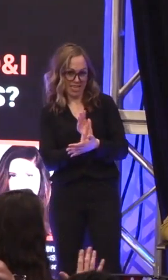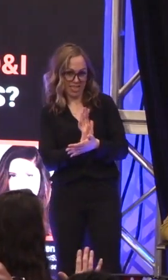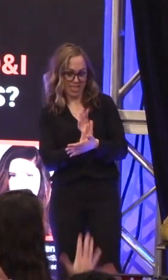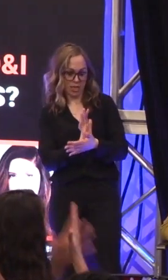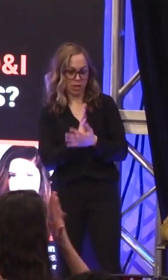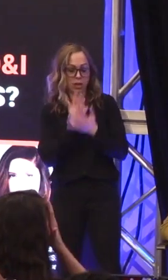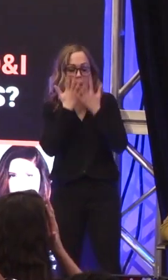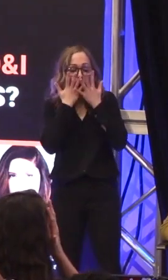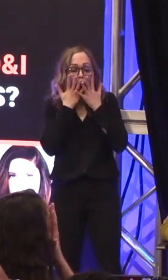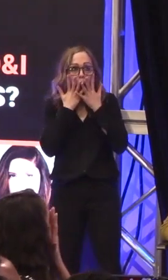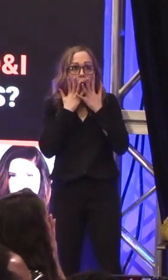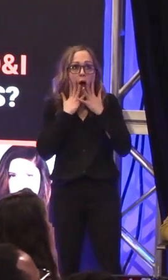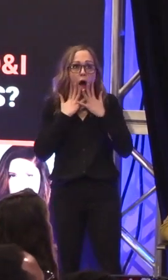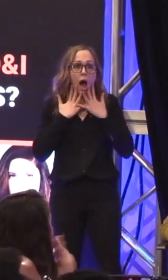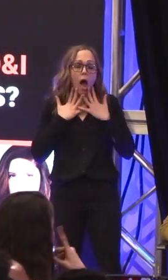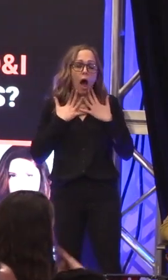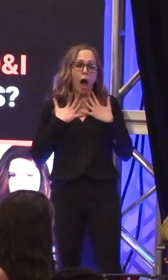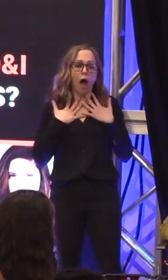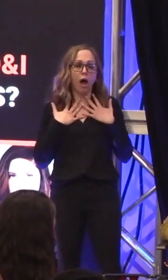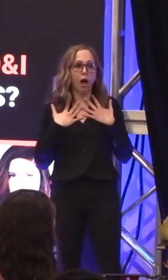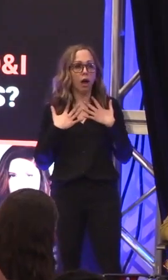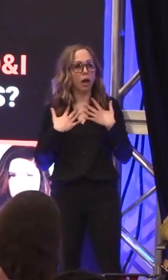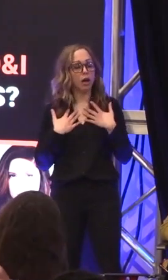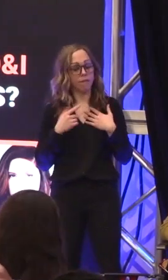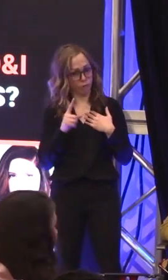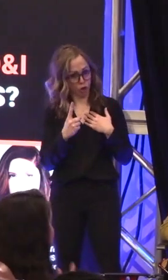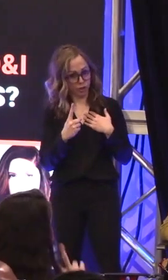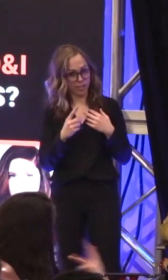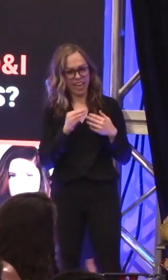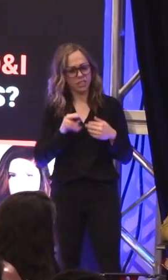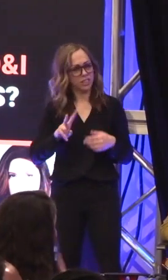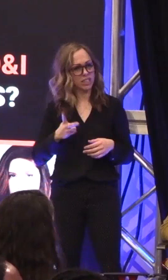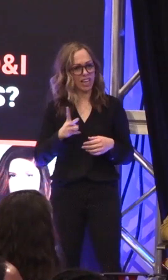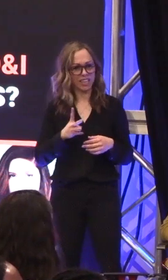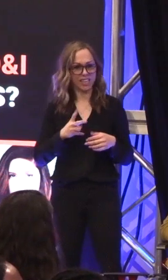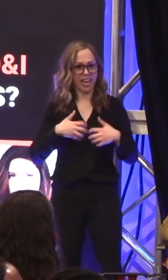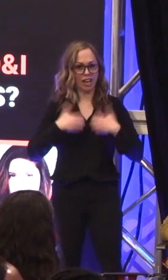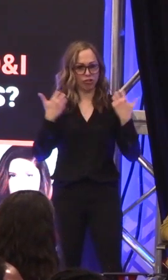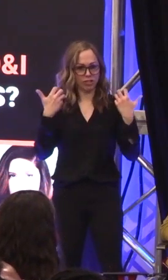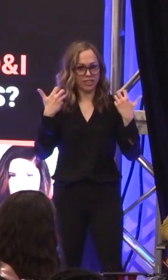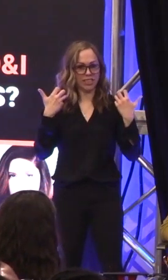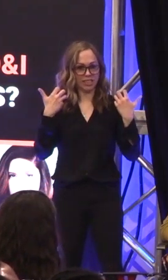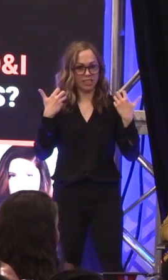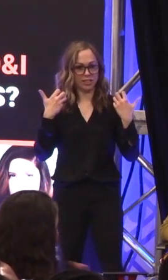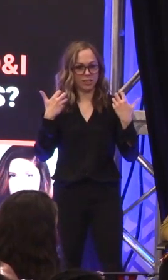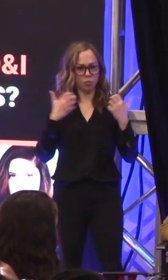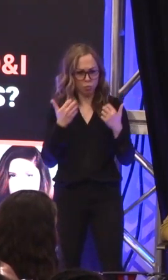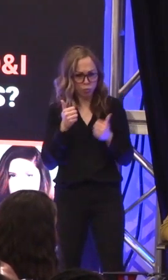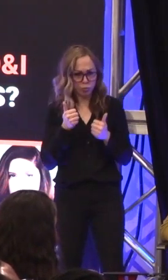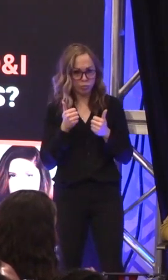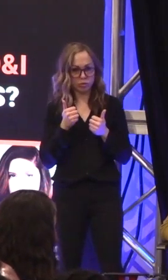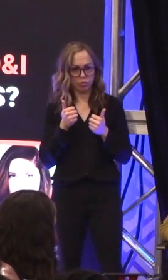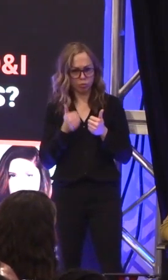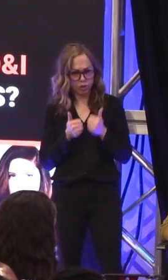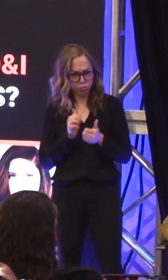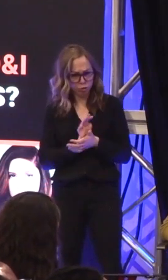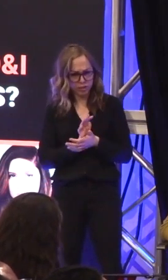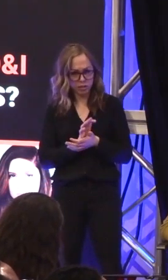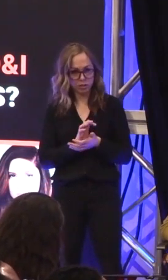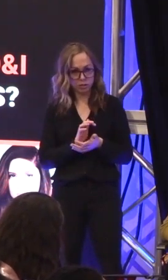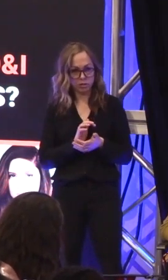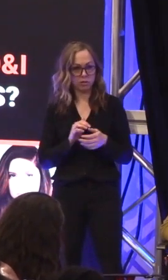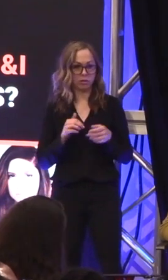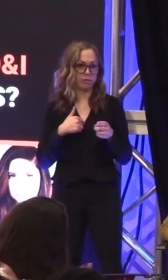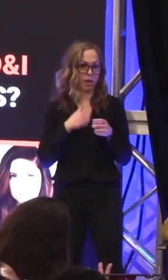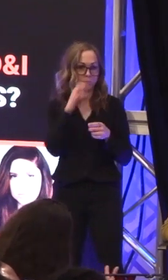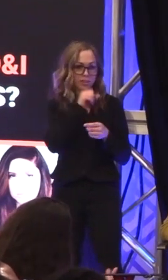tears, first of all. And then second of all, really angry, because that story, which